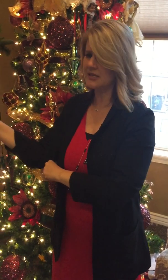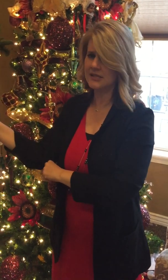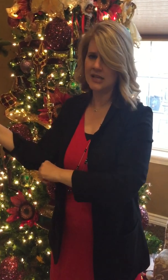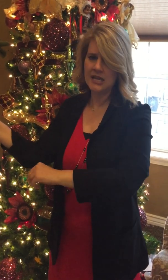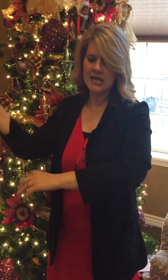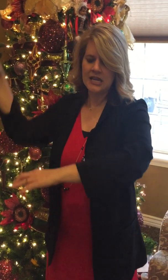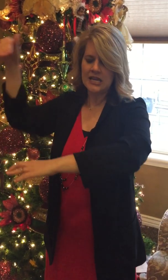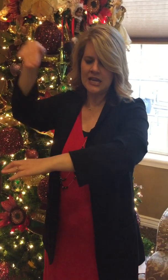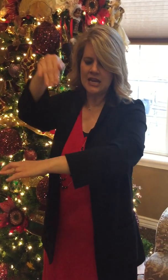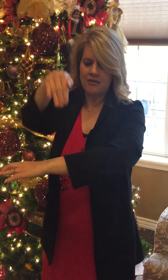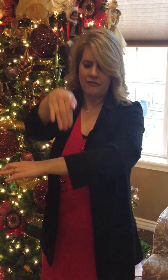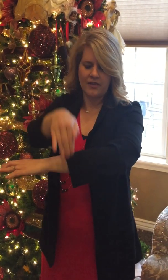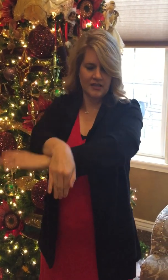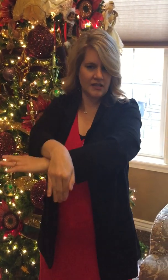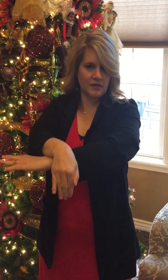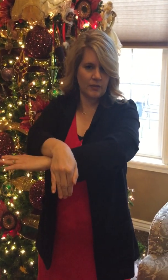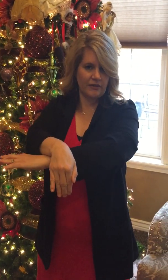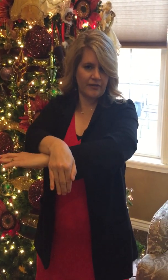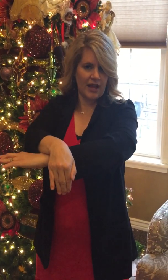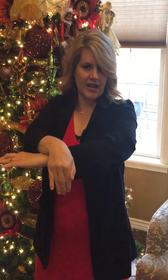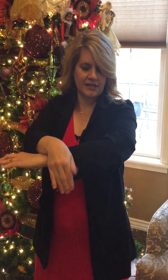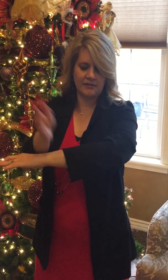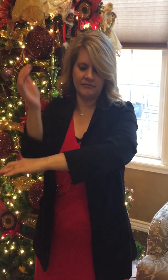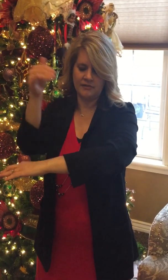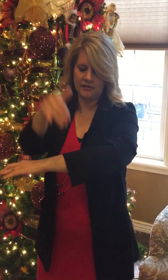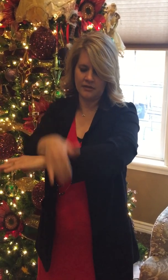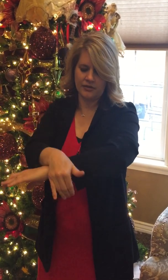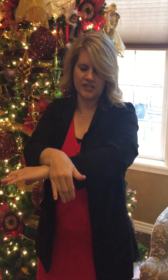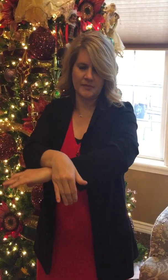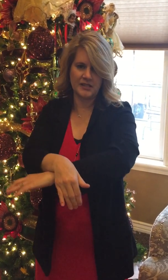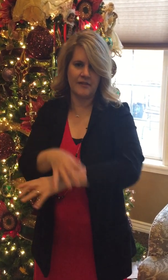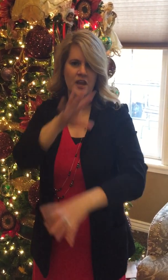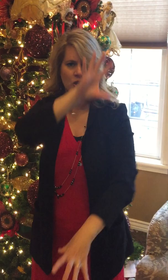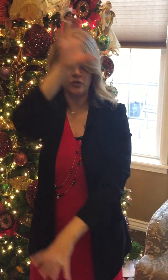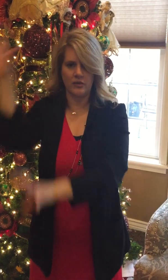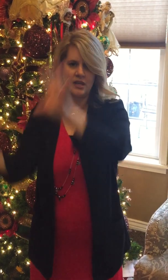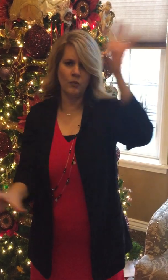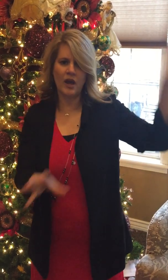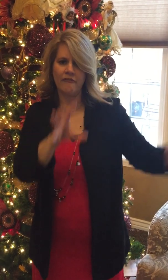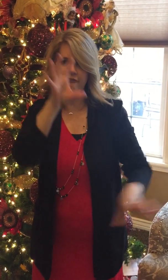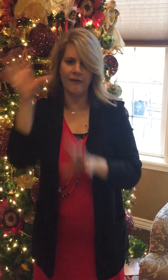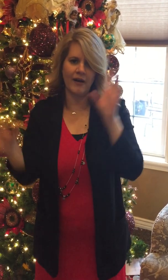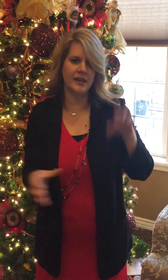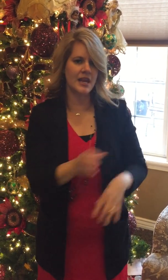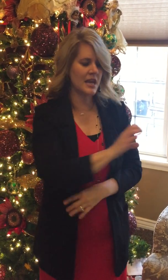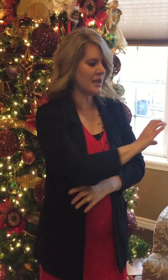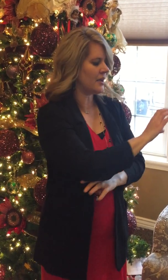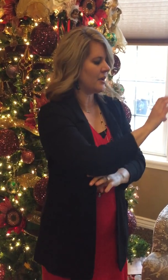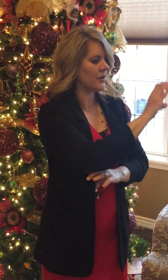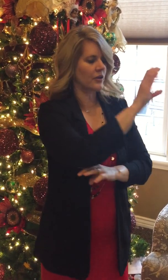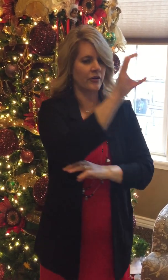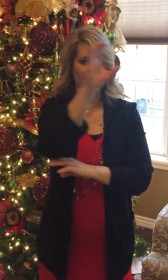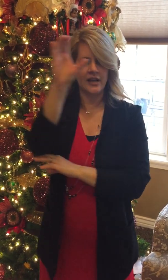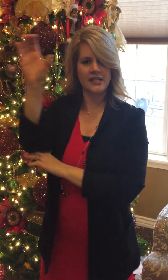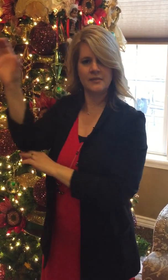Christmas Eve. This is the word for night. Christmas Eve. So then one foggy